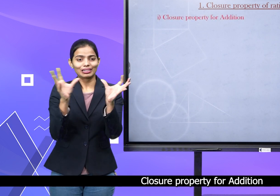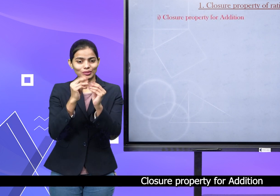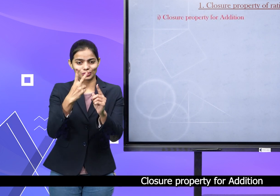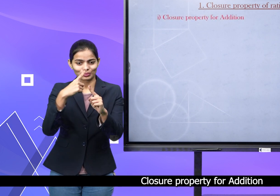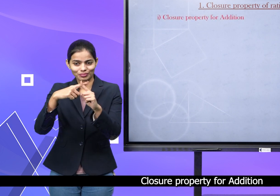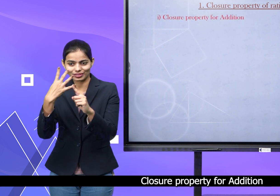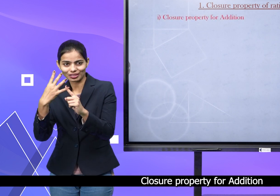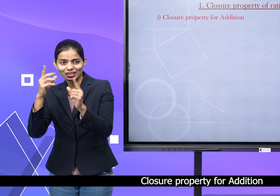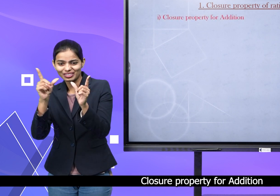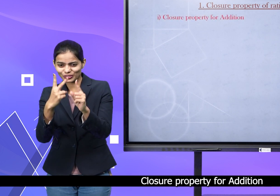Closure property for addition.